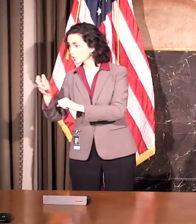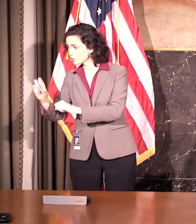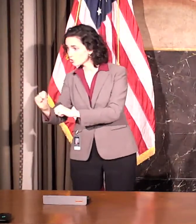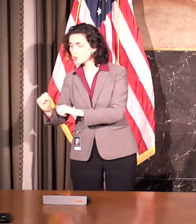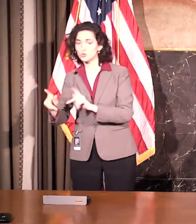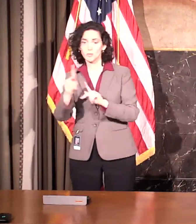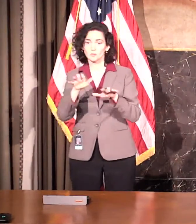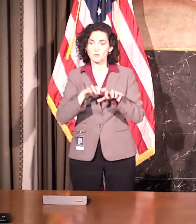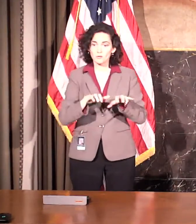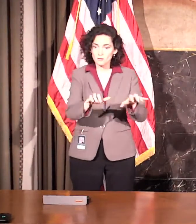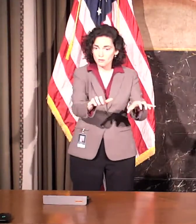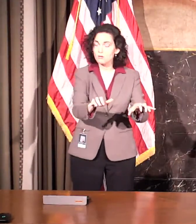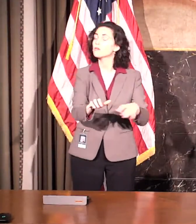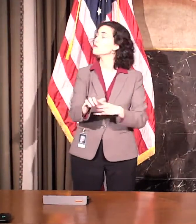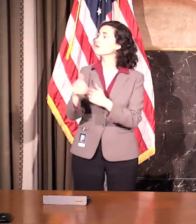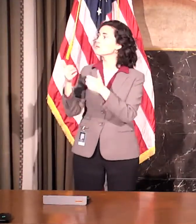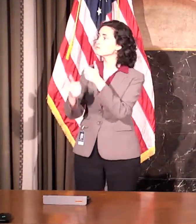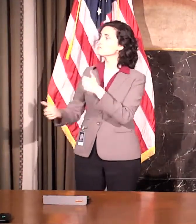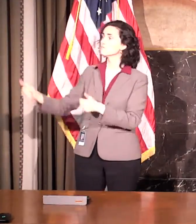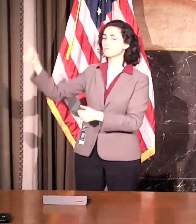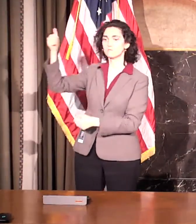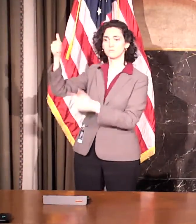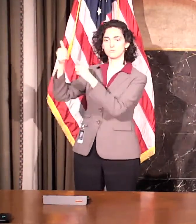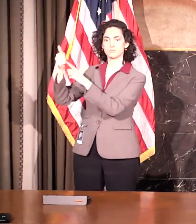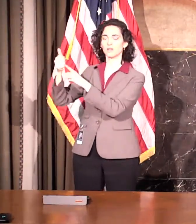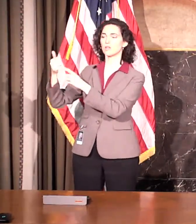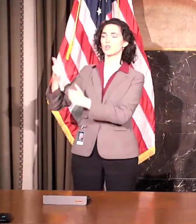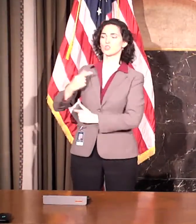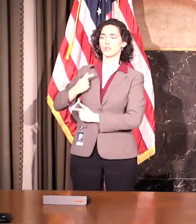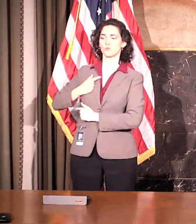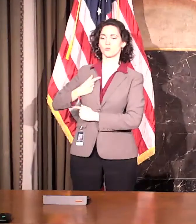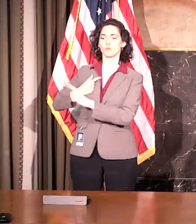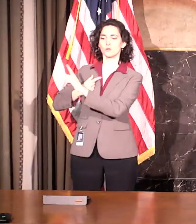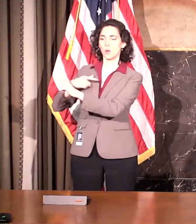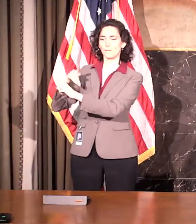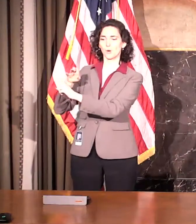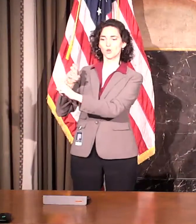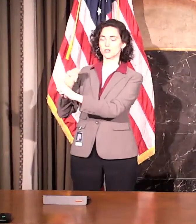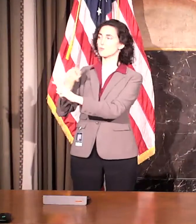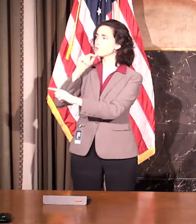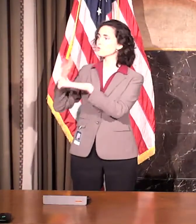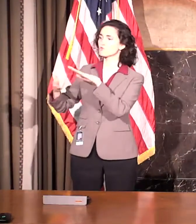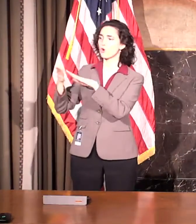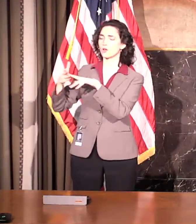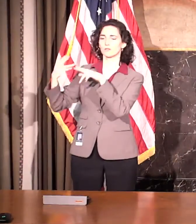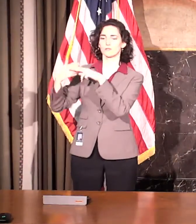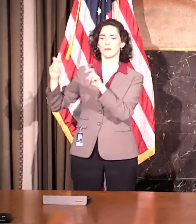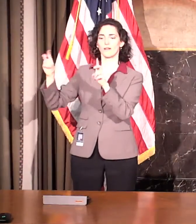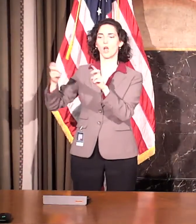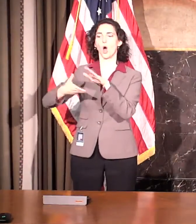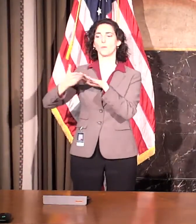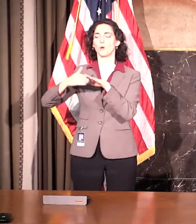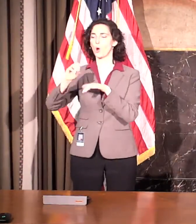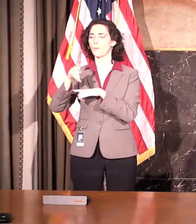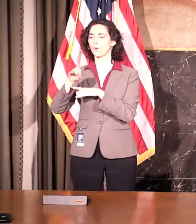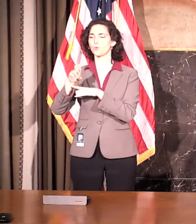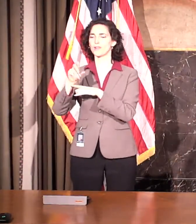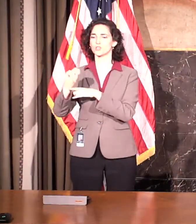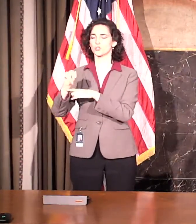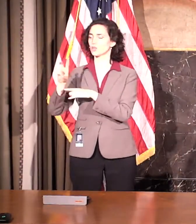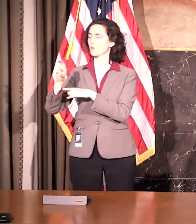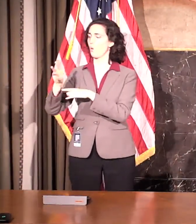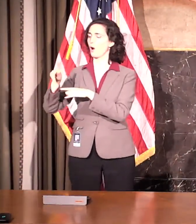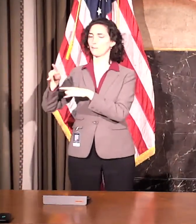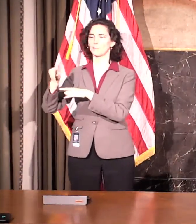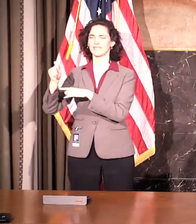Warp Speed, in fact, from General Perna himself, who's running that operation, that going forward on